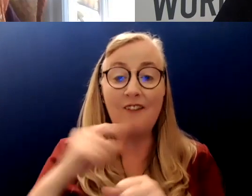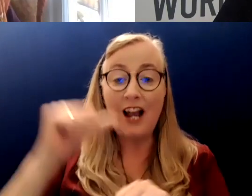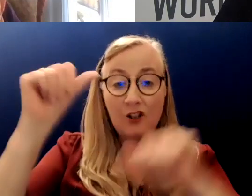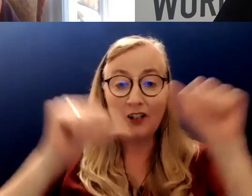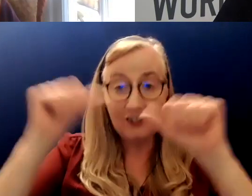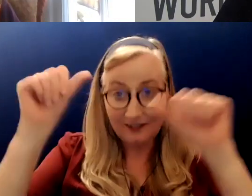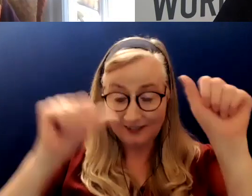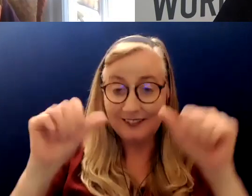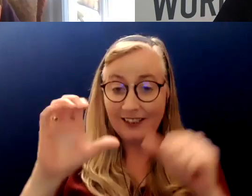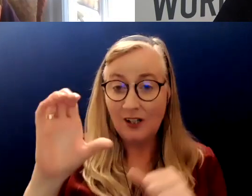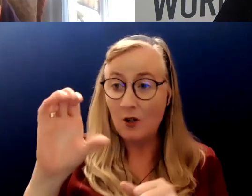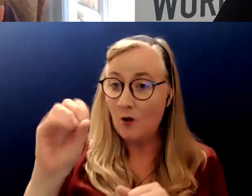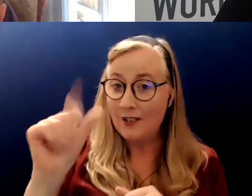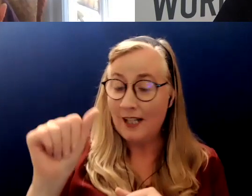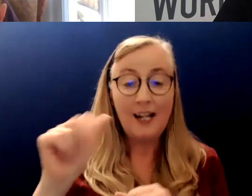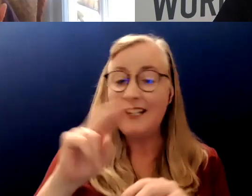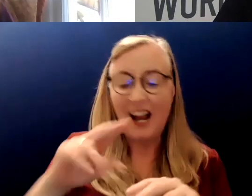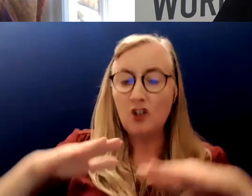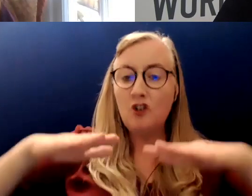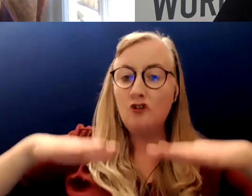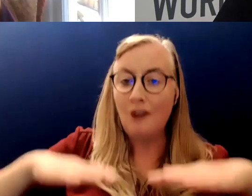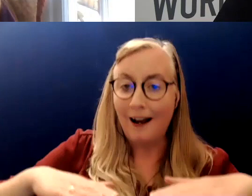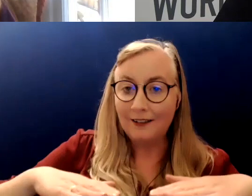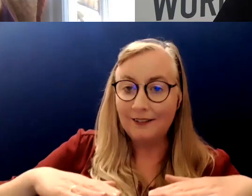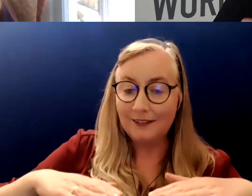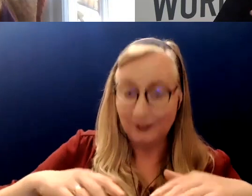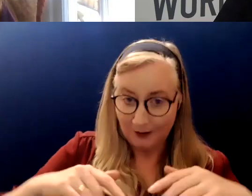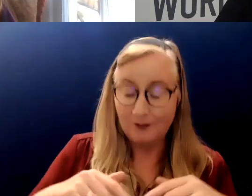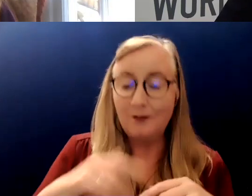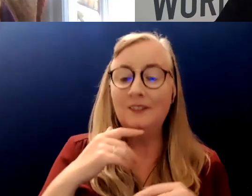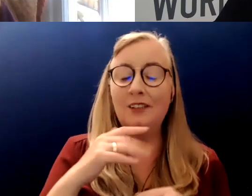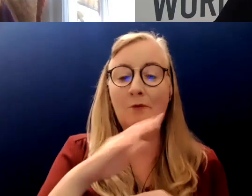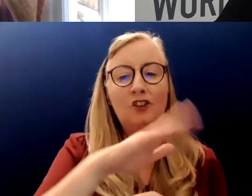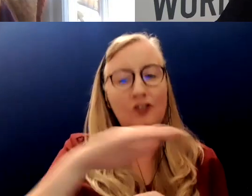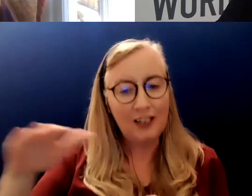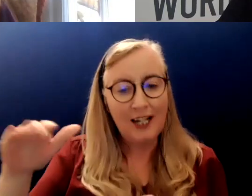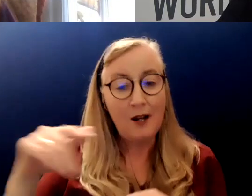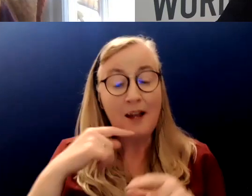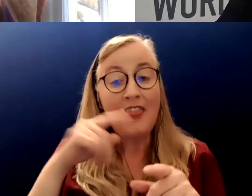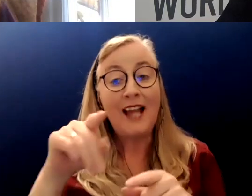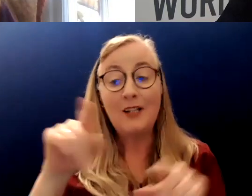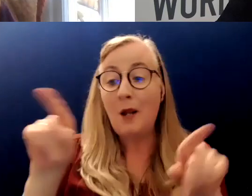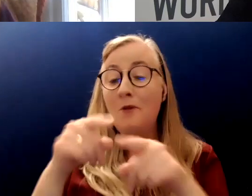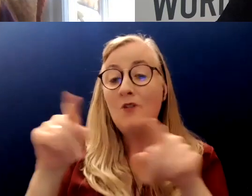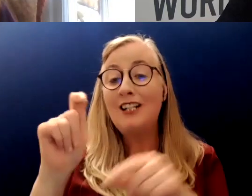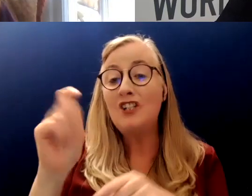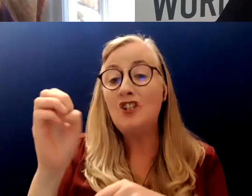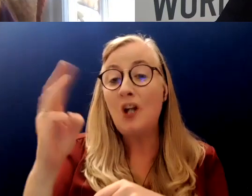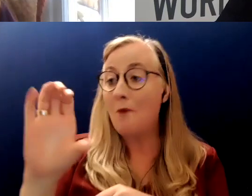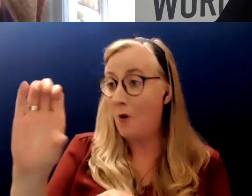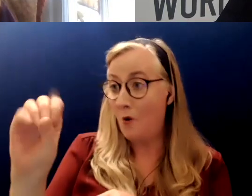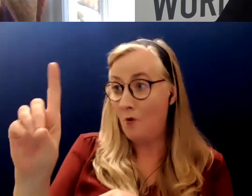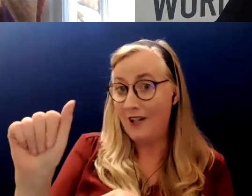deaf adults, not necessarily child of deaf adults. And this is a musical term. Coda is a musical